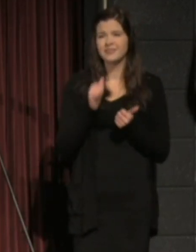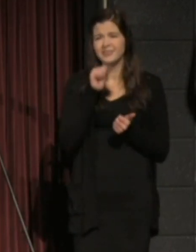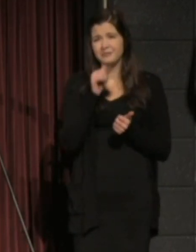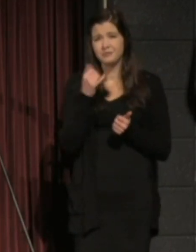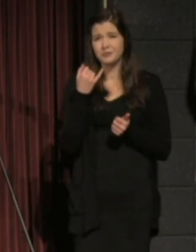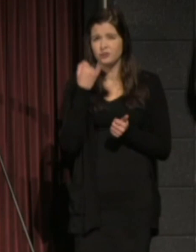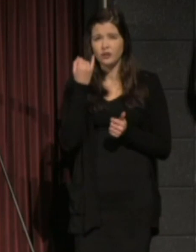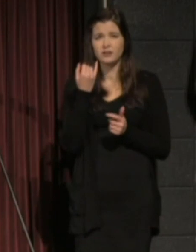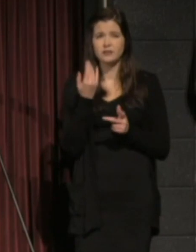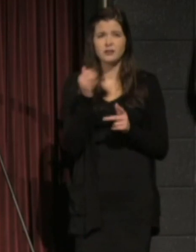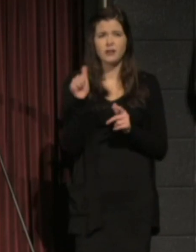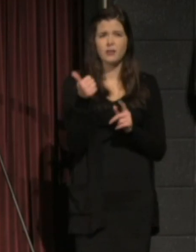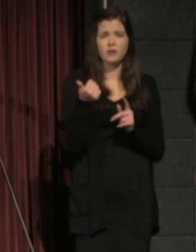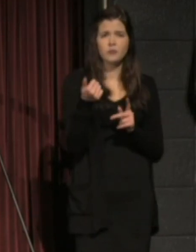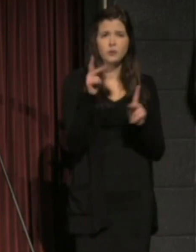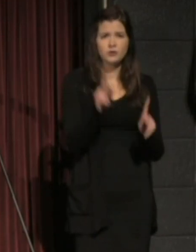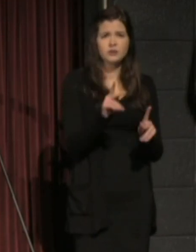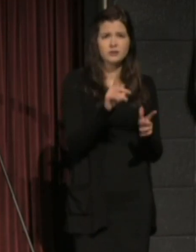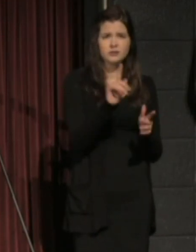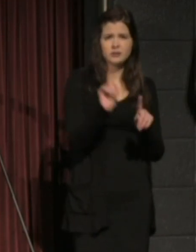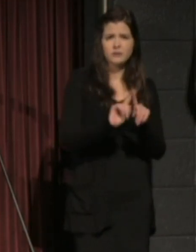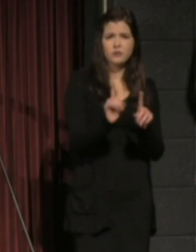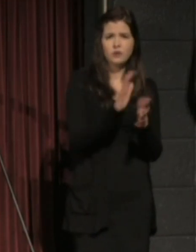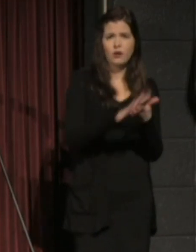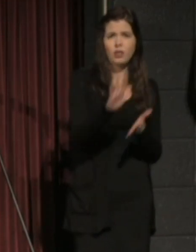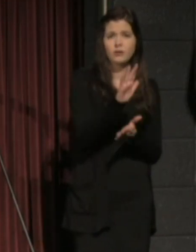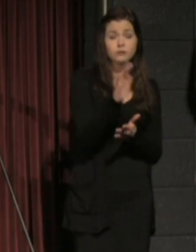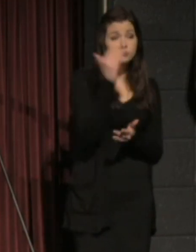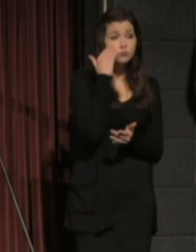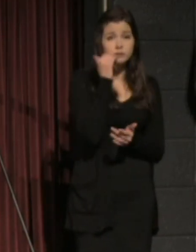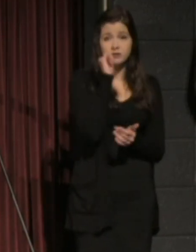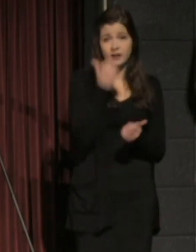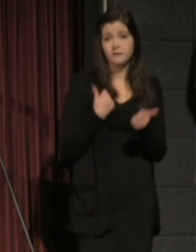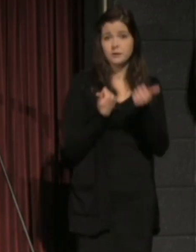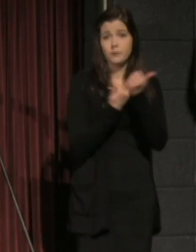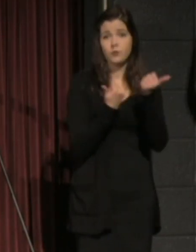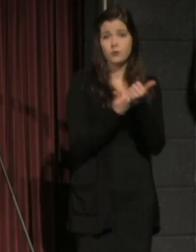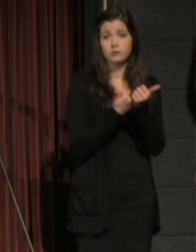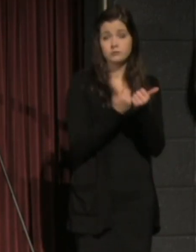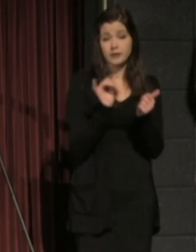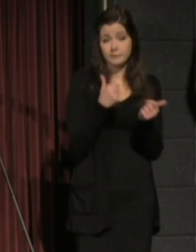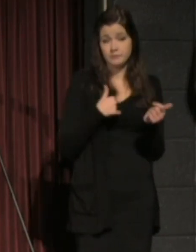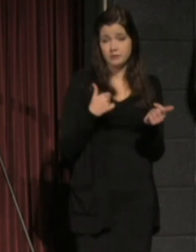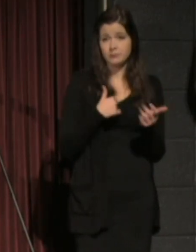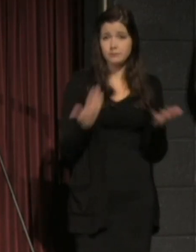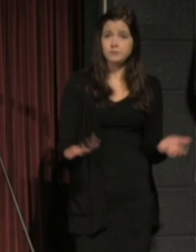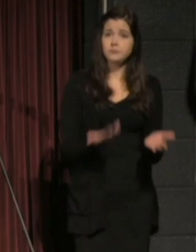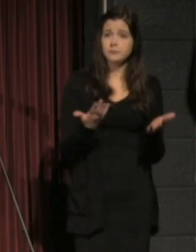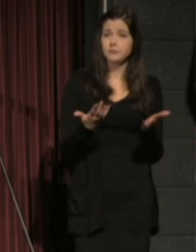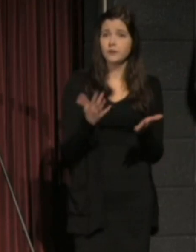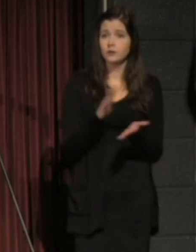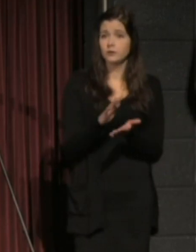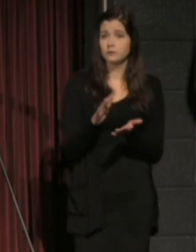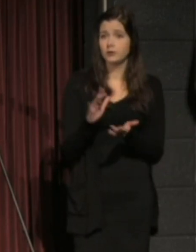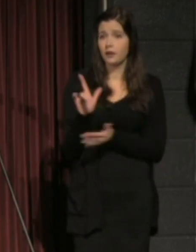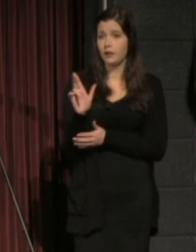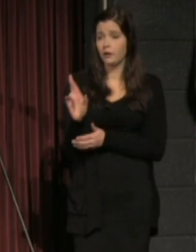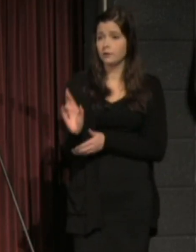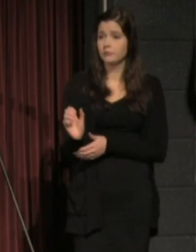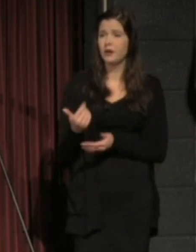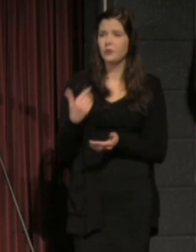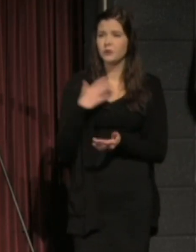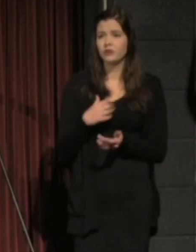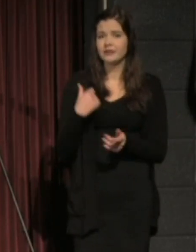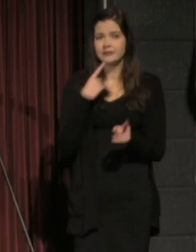different college or university because I knew that they did not have the kind of support that I have had while attending Lake Region. I wish I could